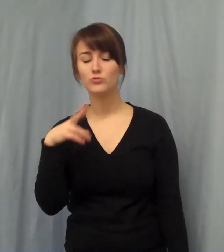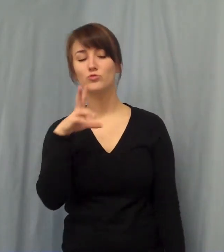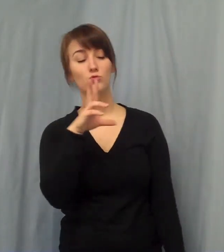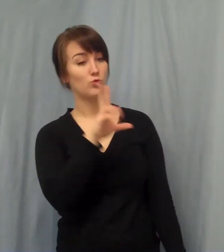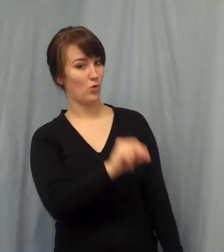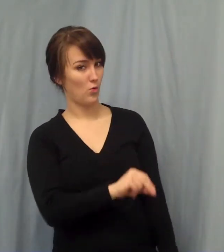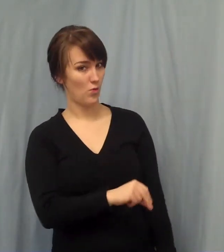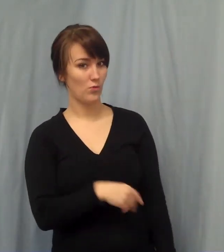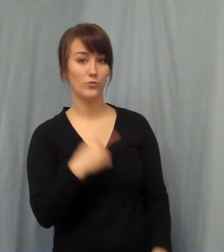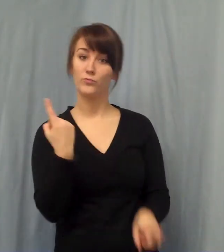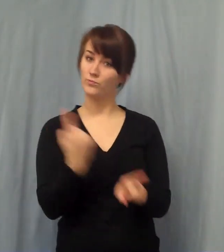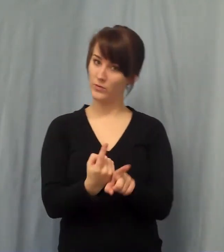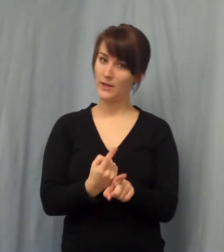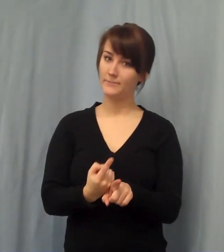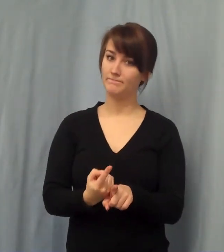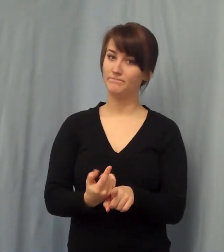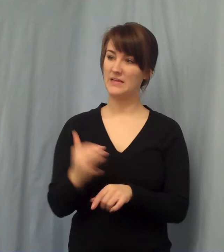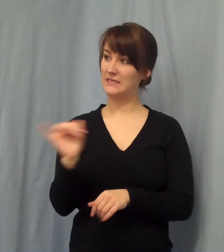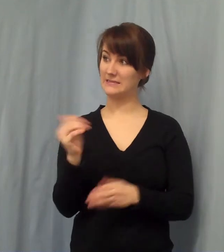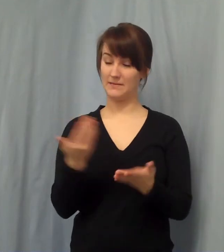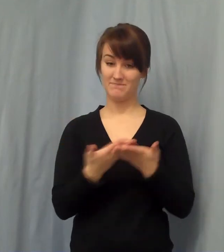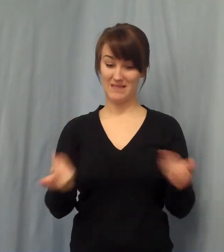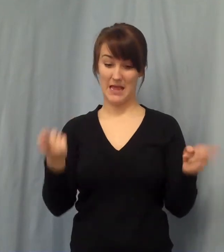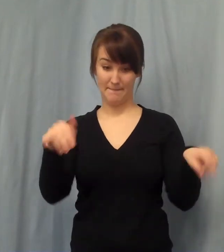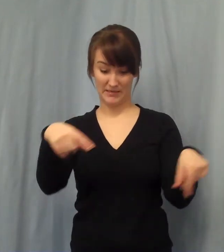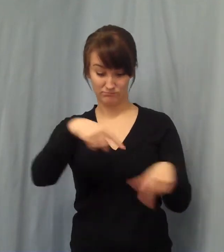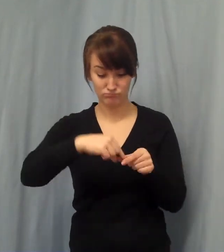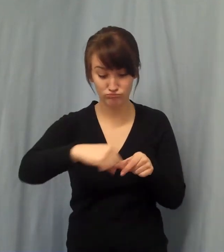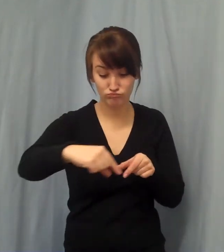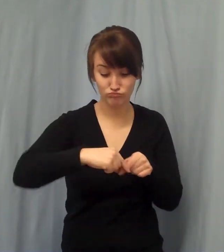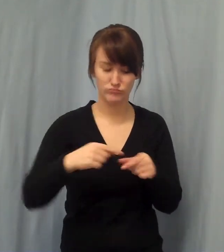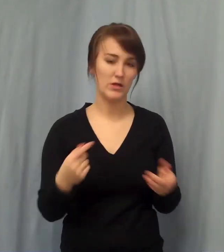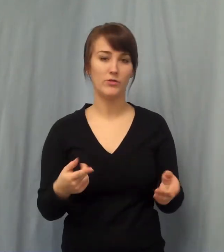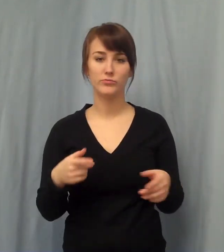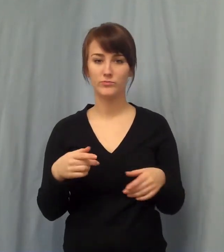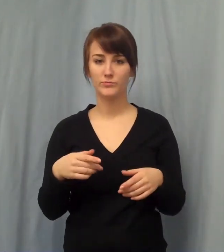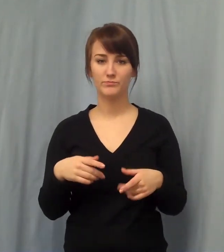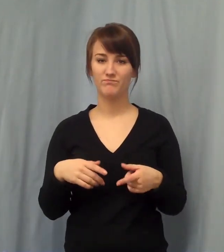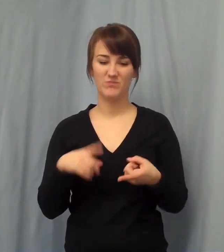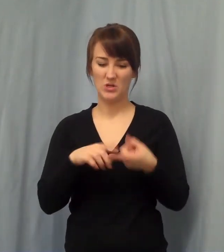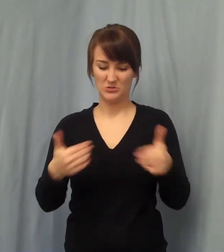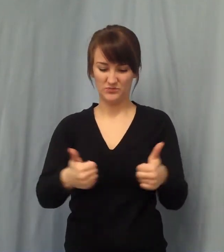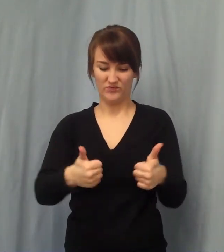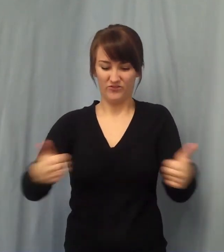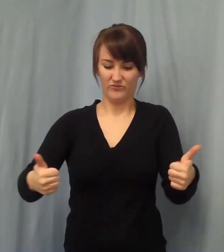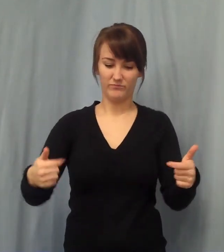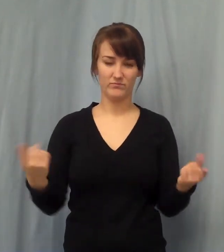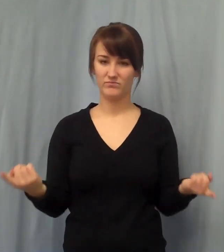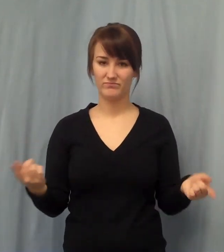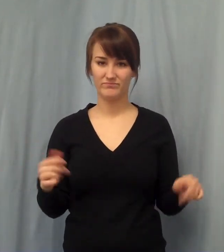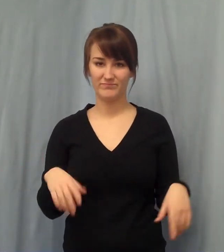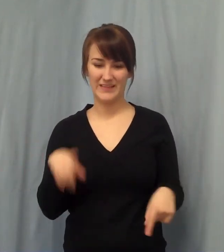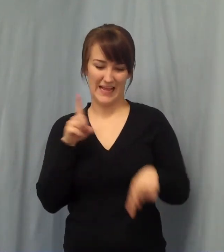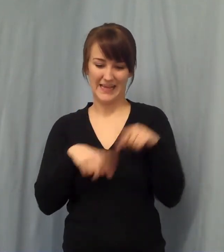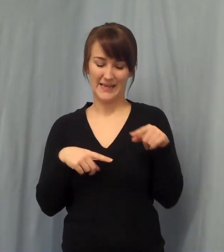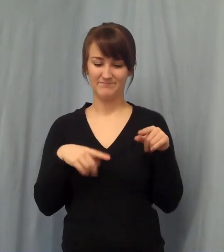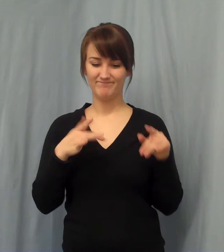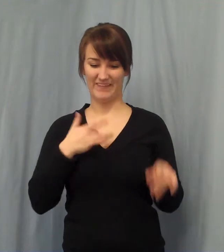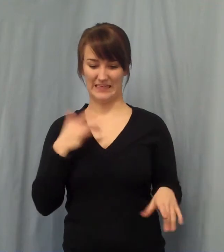these iron filings that are outside. They're too far away to be feeling that attraction. They can't feel that pull. But these